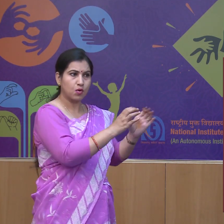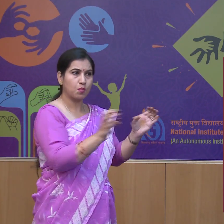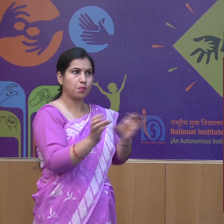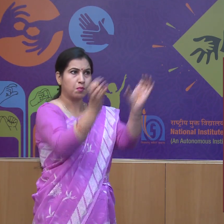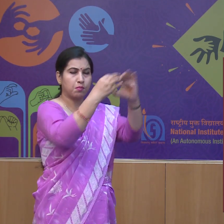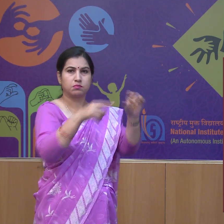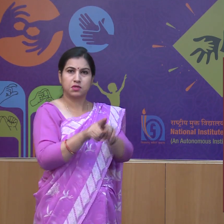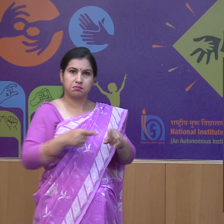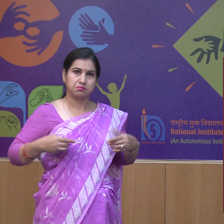powers,